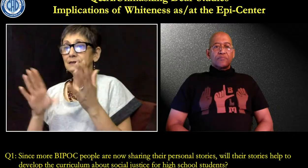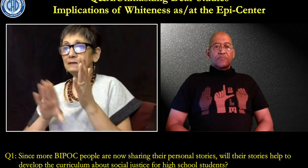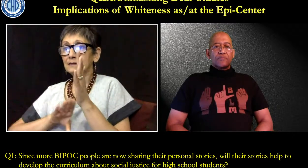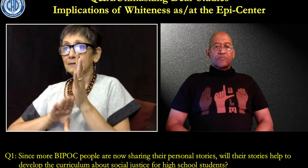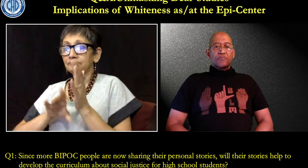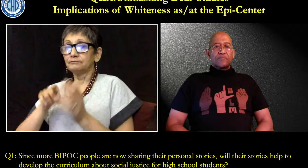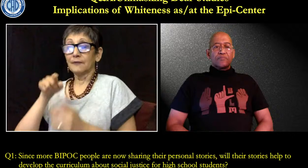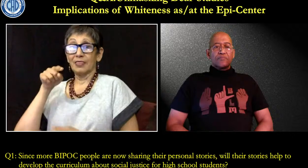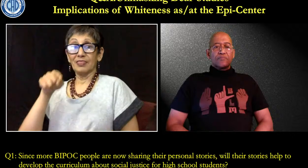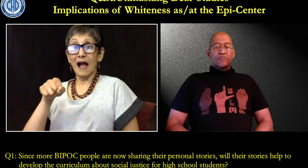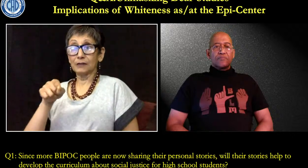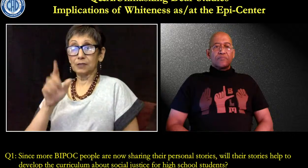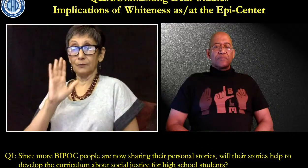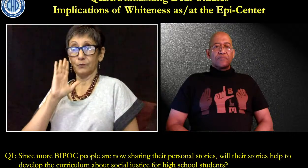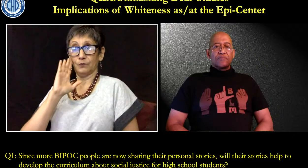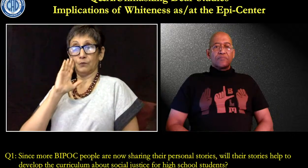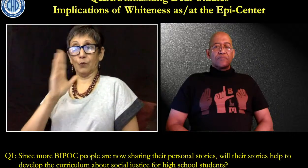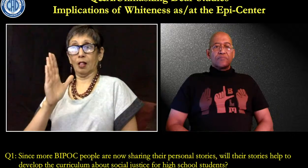their personal stories,